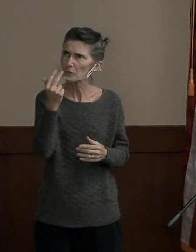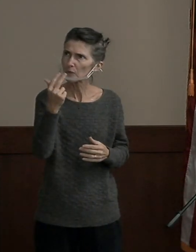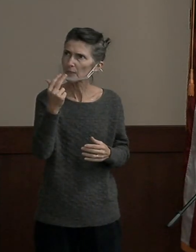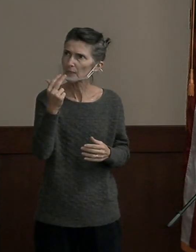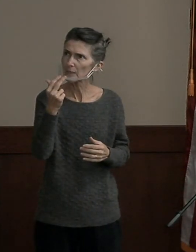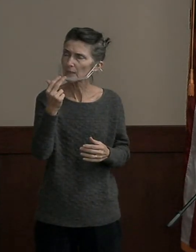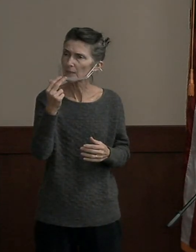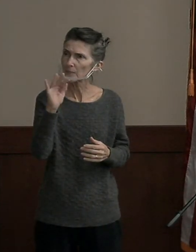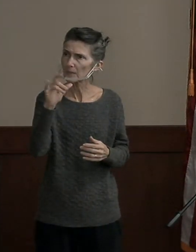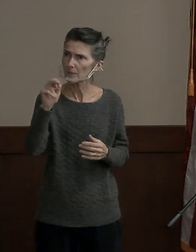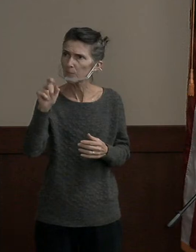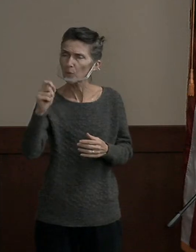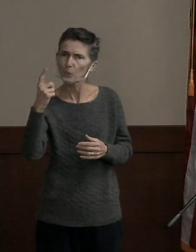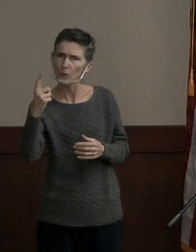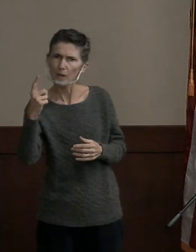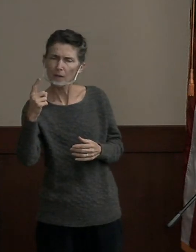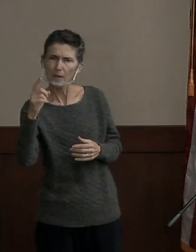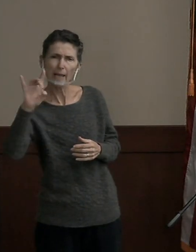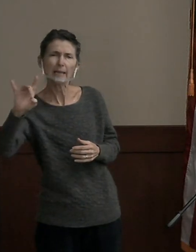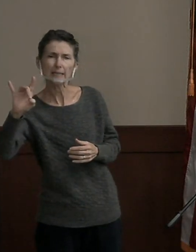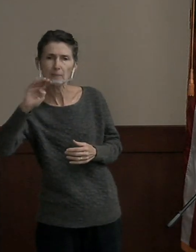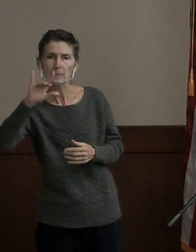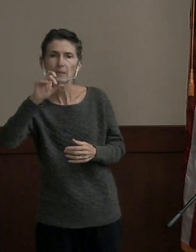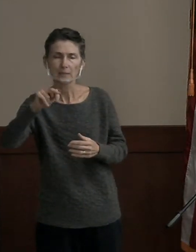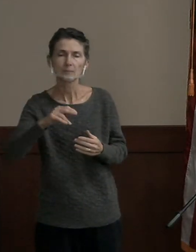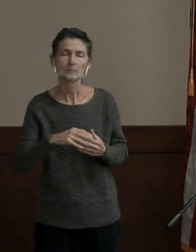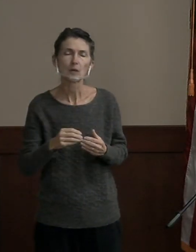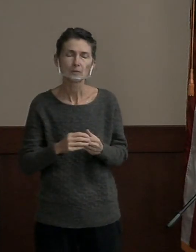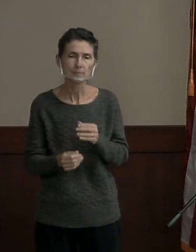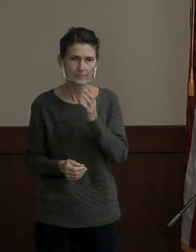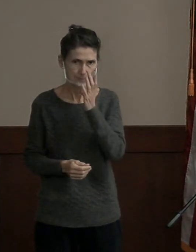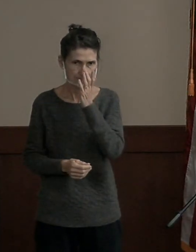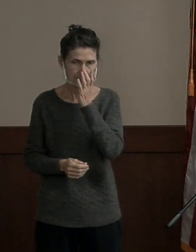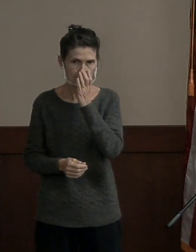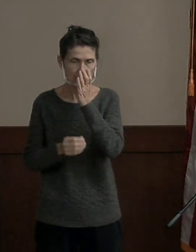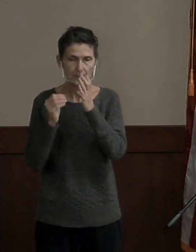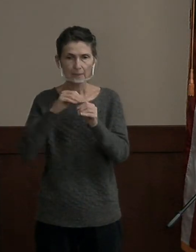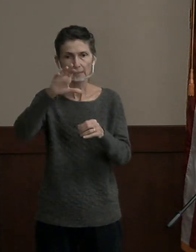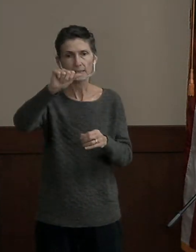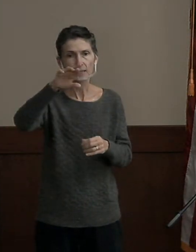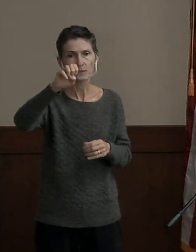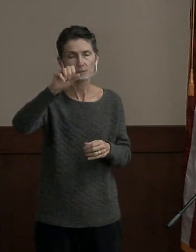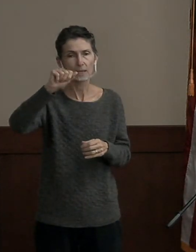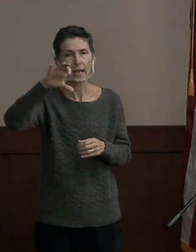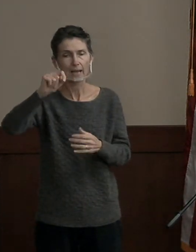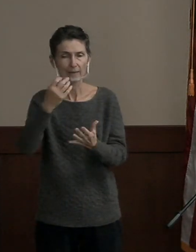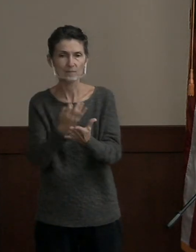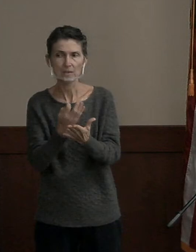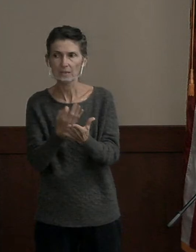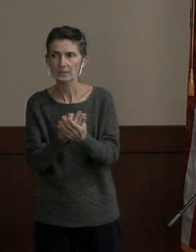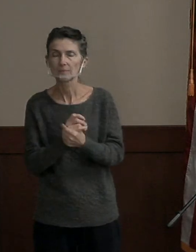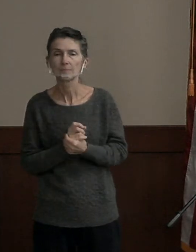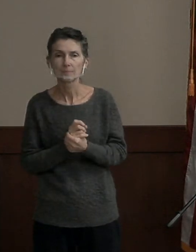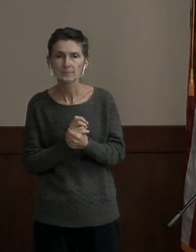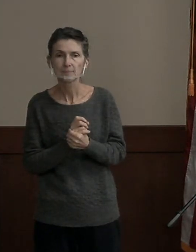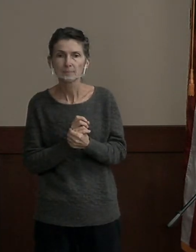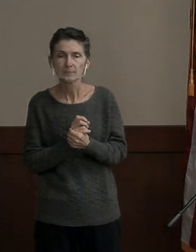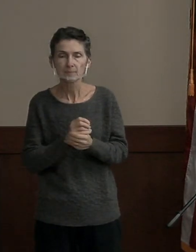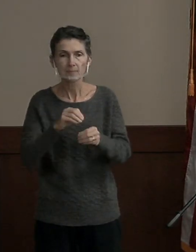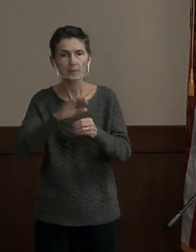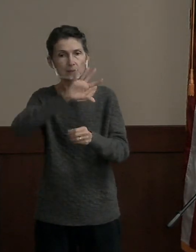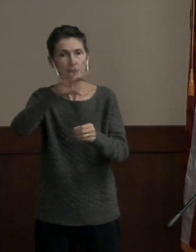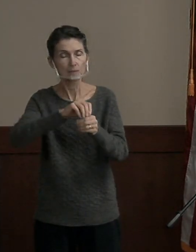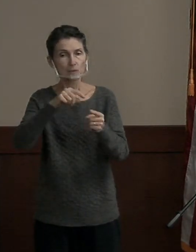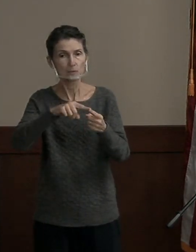$13.18 million in CARES Act funding. And in addition